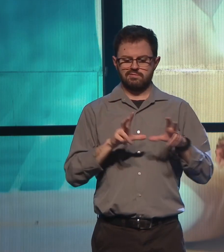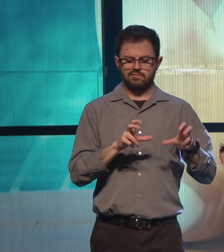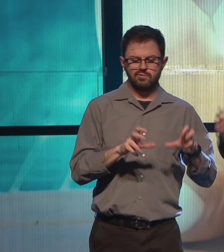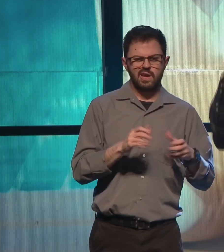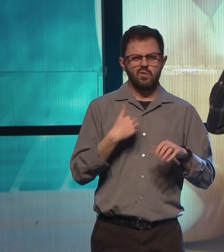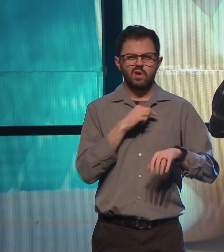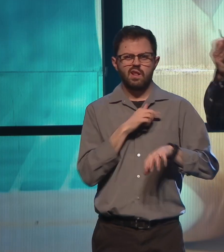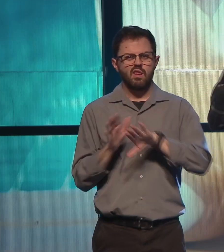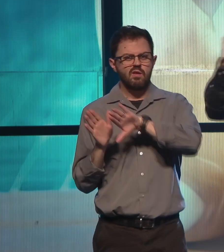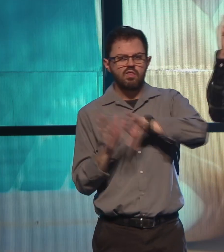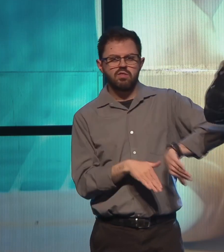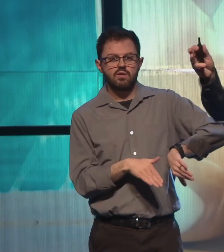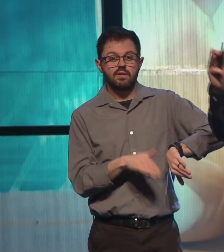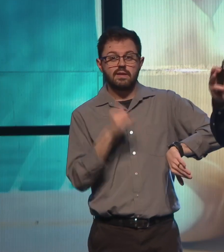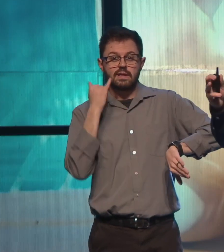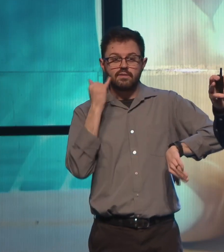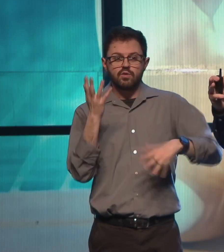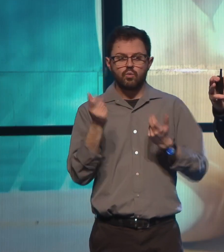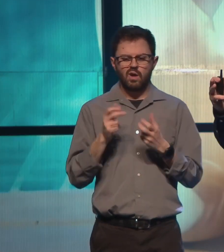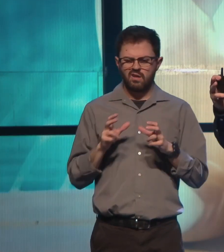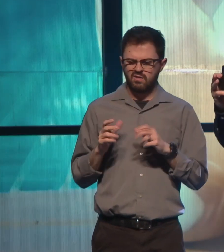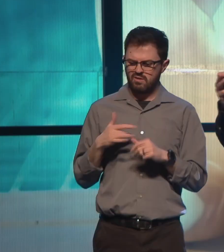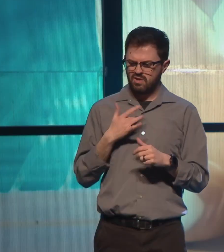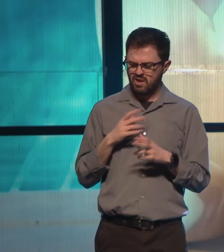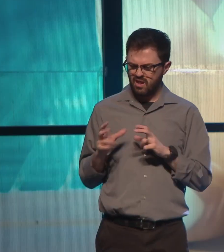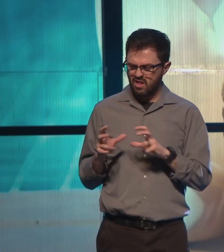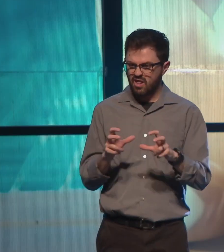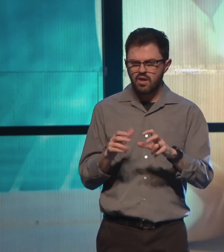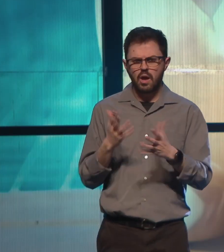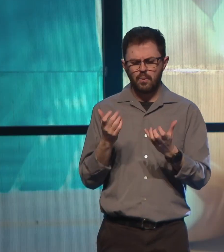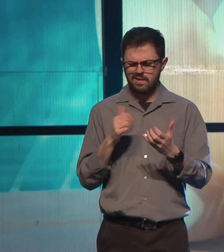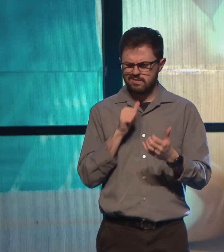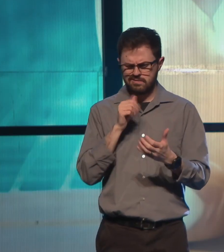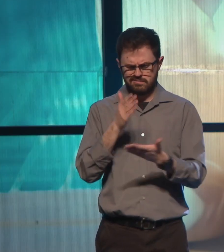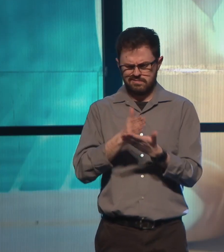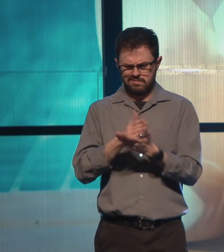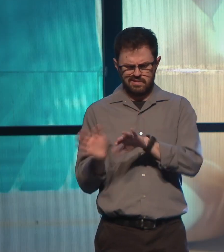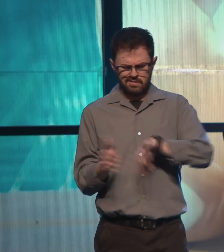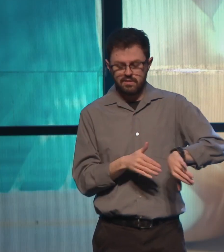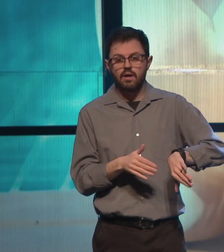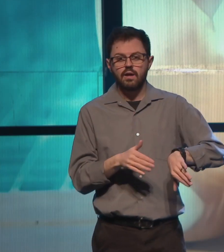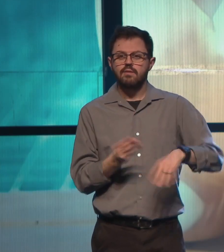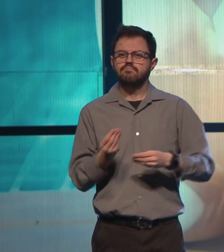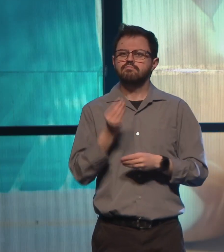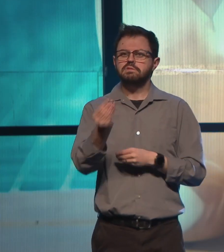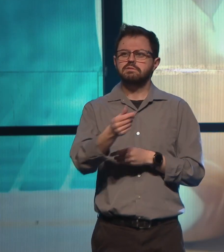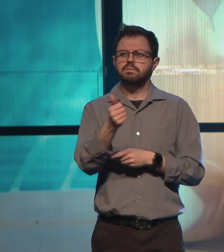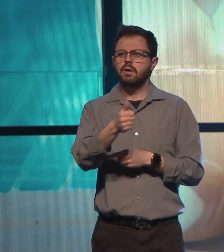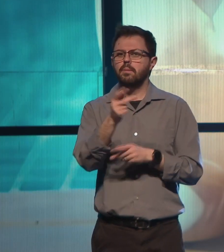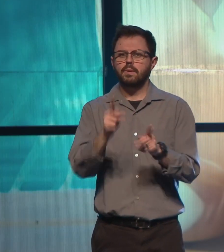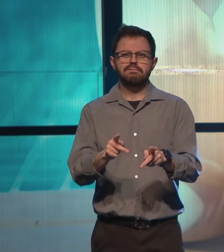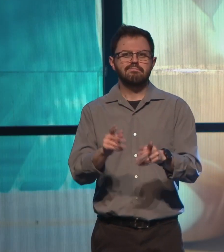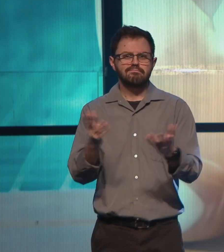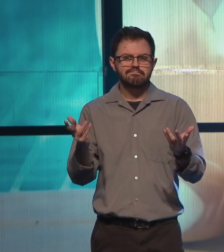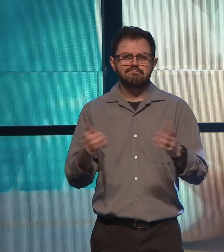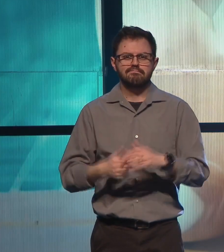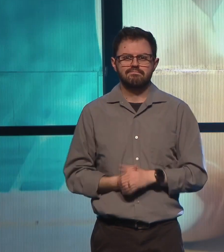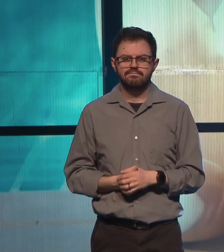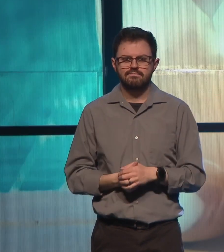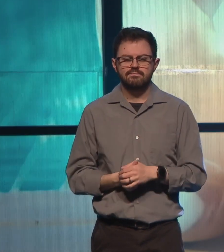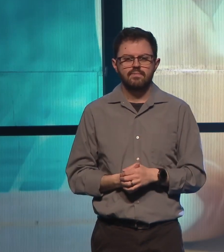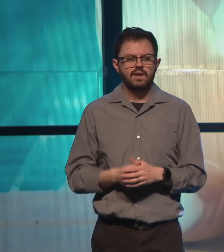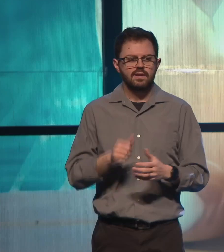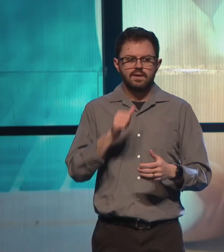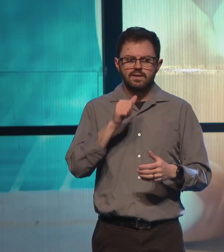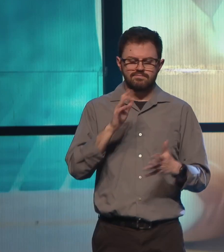greed in your life, you got to give something away. There's no other way to do it. You got to give stuff away. I'm